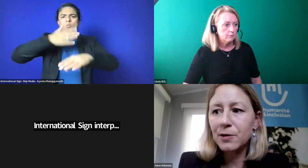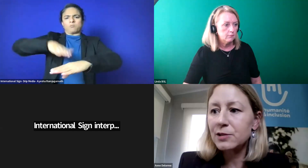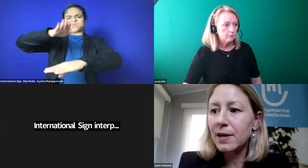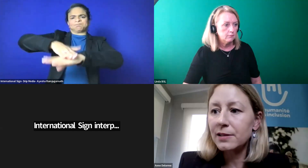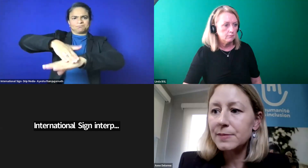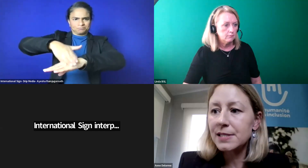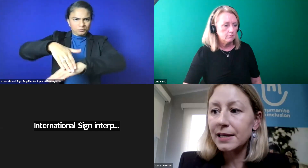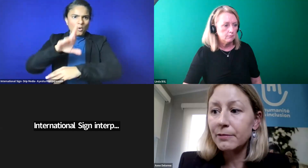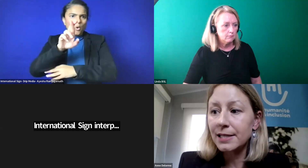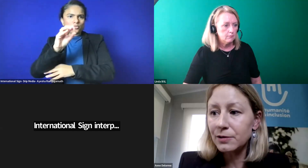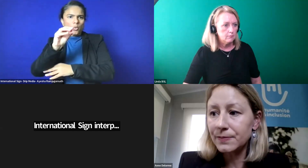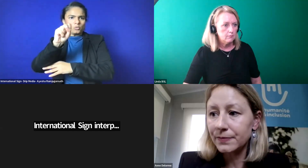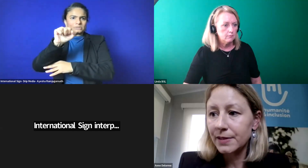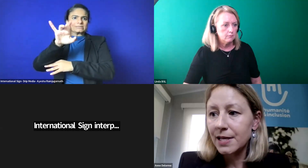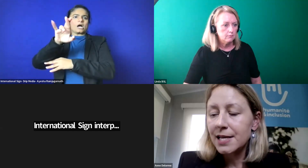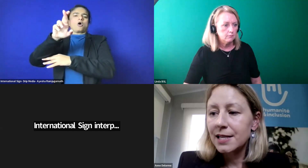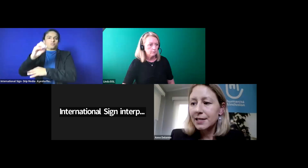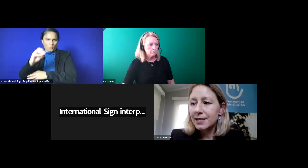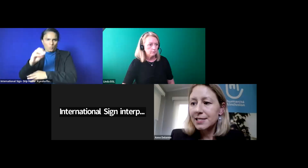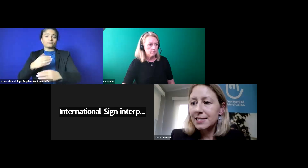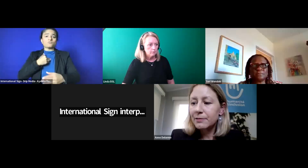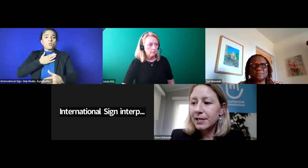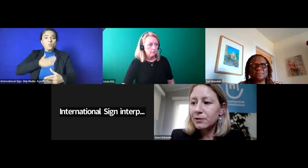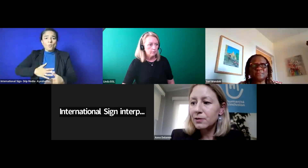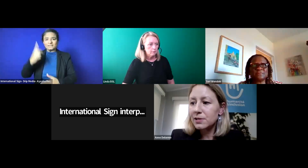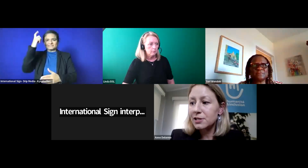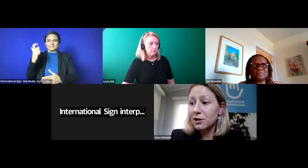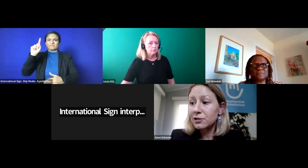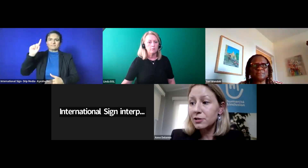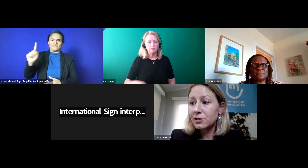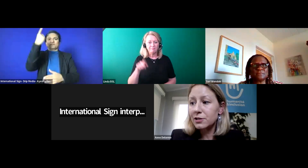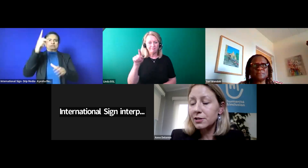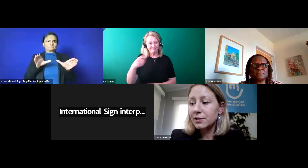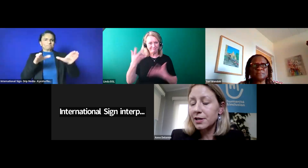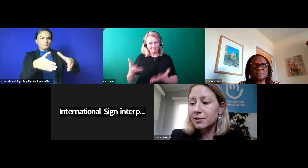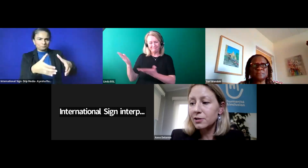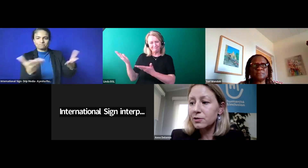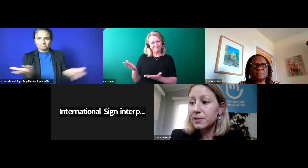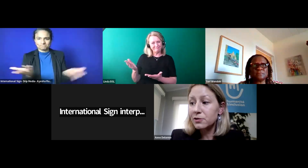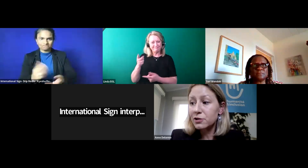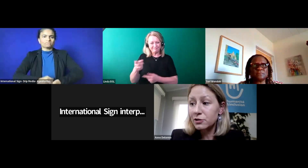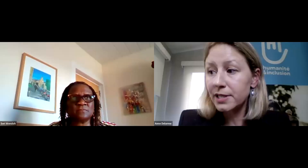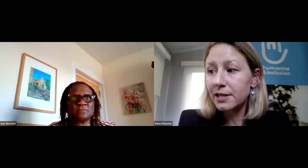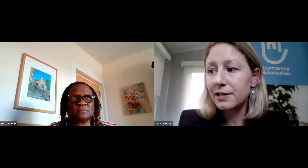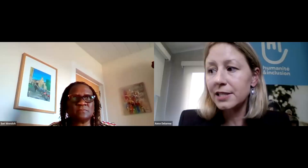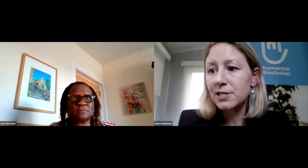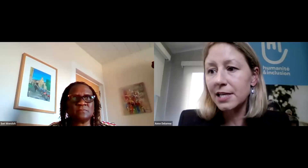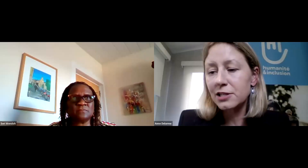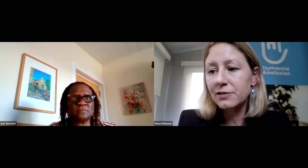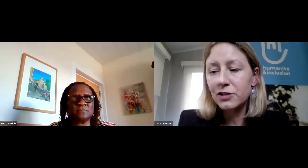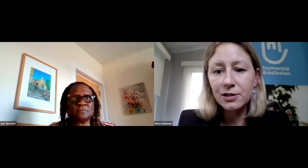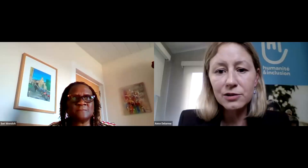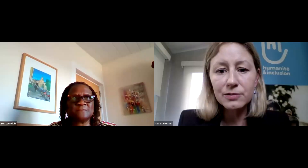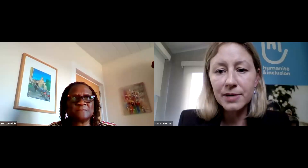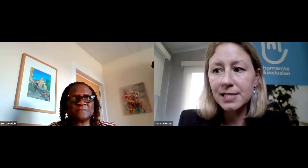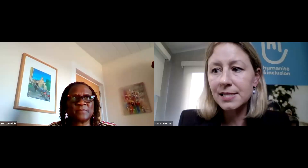So I'm going to welcome Seri Wendoh. Seri Wendoh holds a doctoral research degree on the